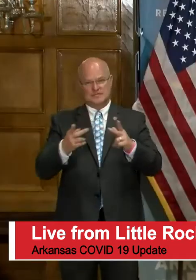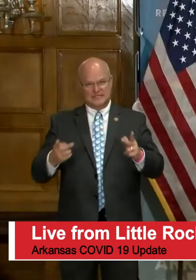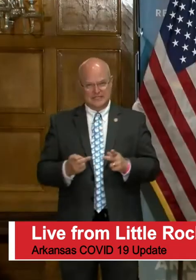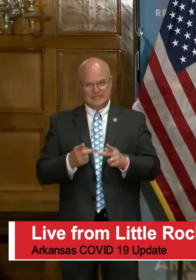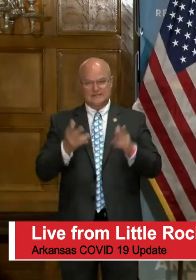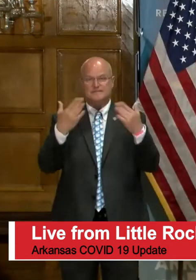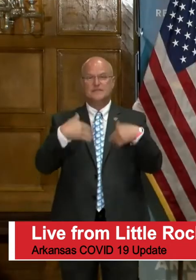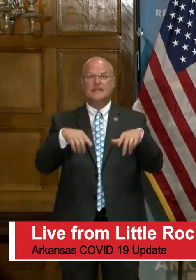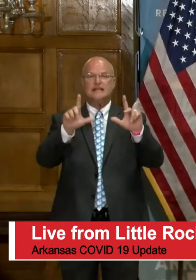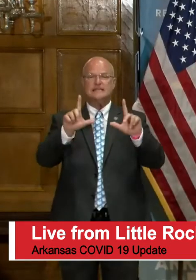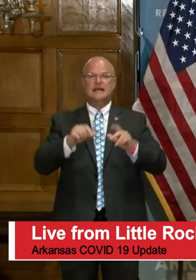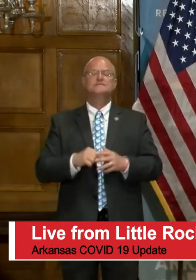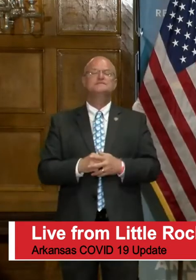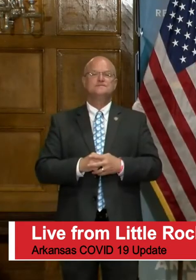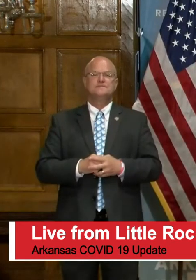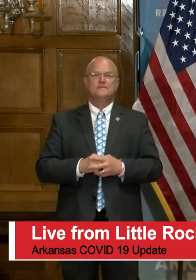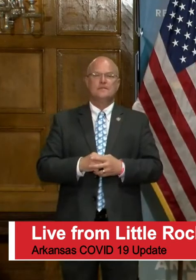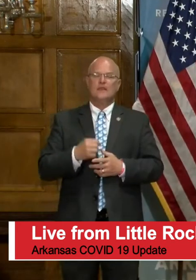position. The next slide,